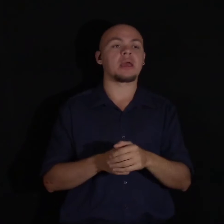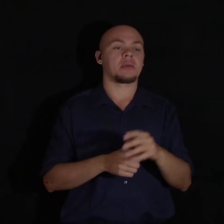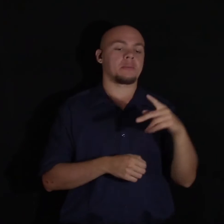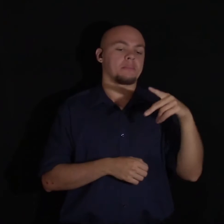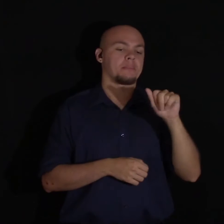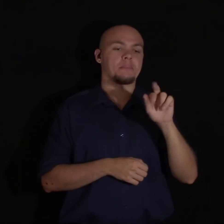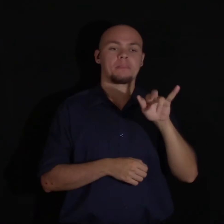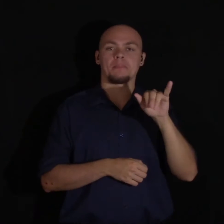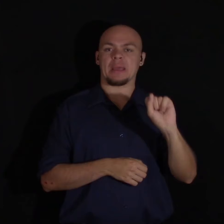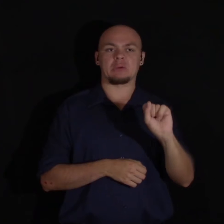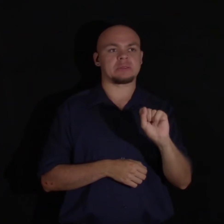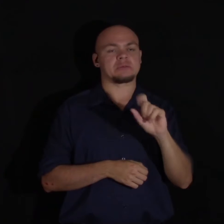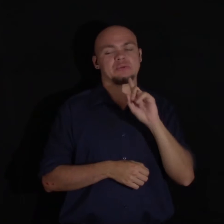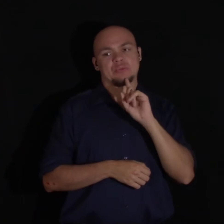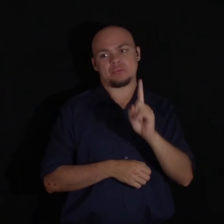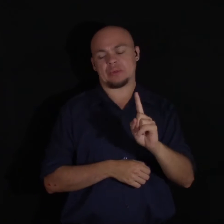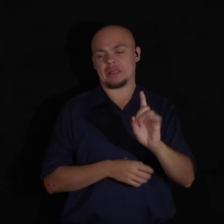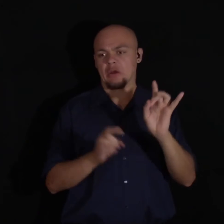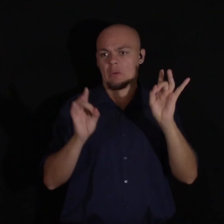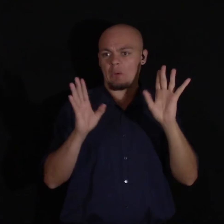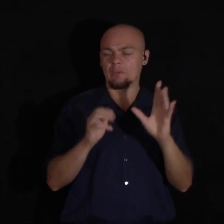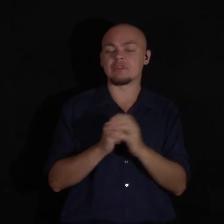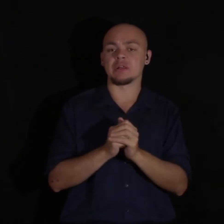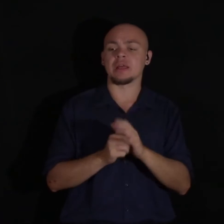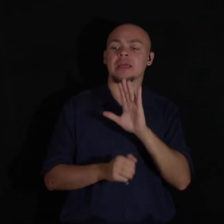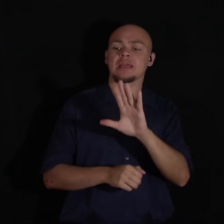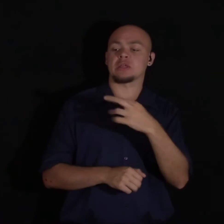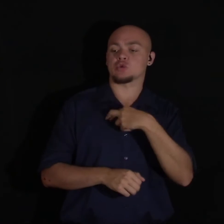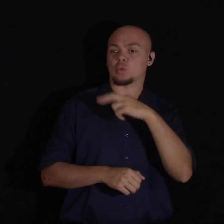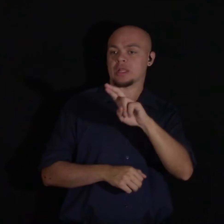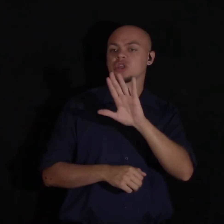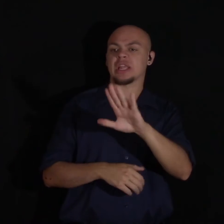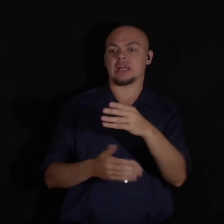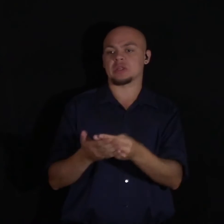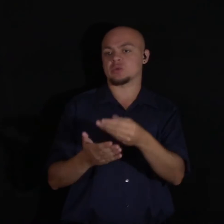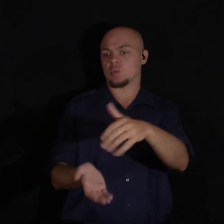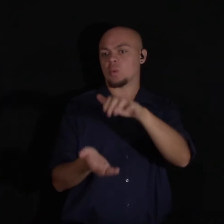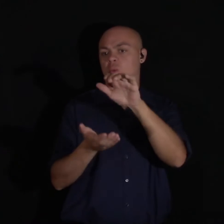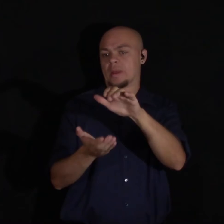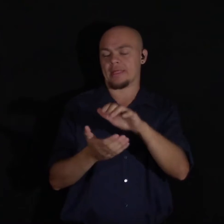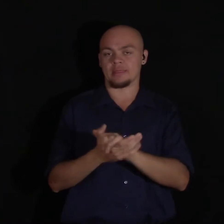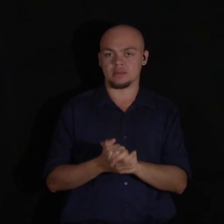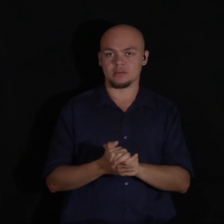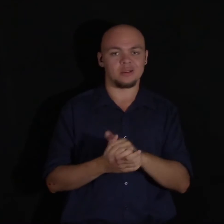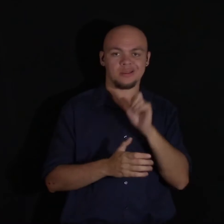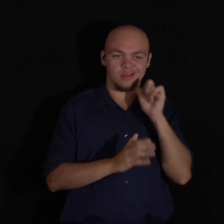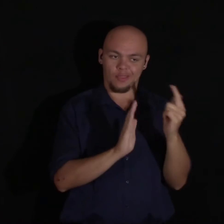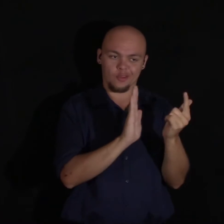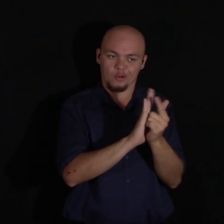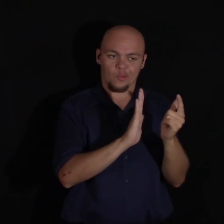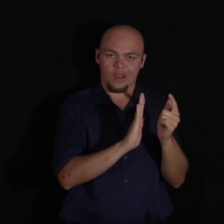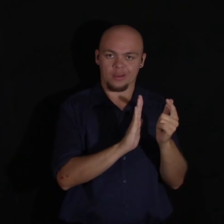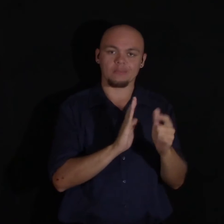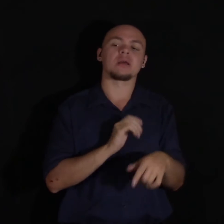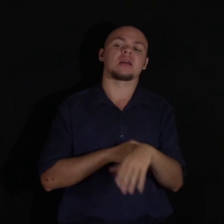and it was judged that his religion and wealth, rather than the crime alleged against him, had been the cause of